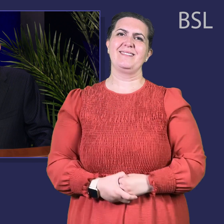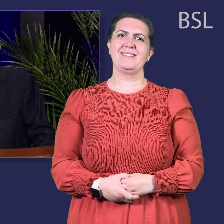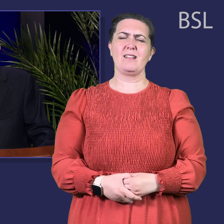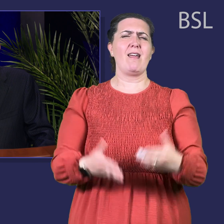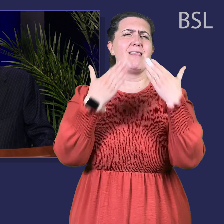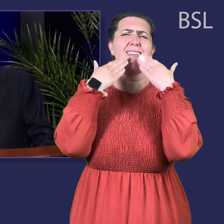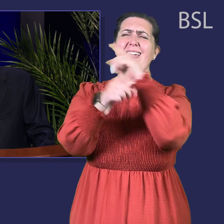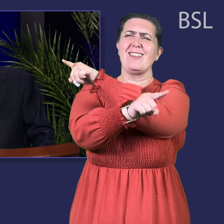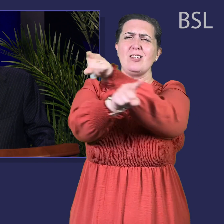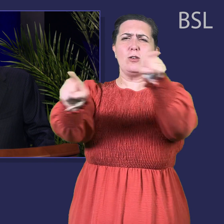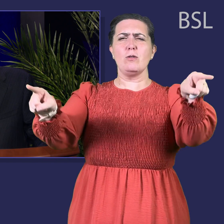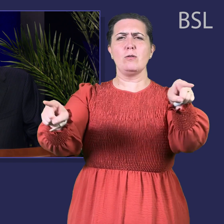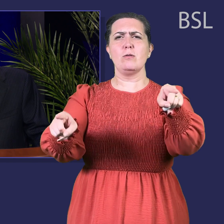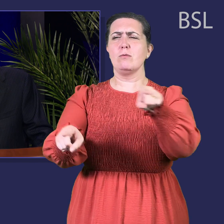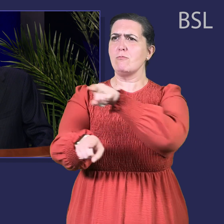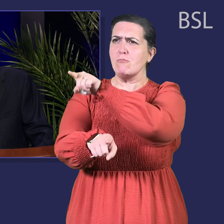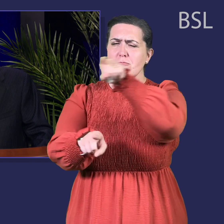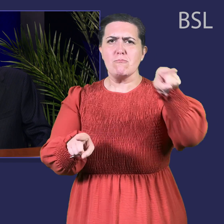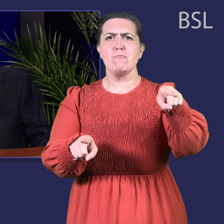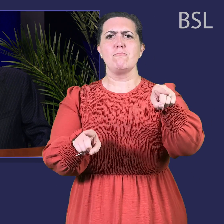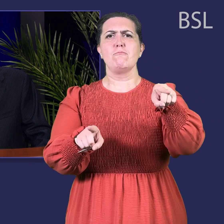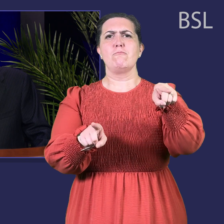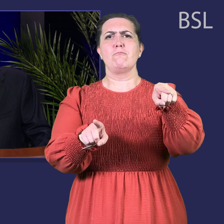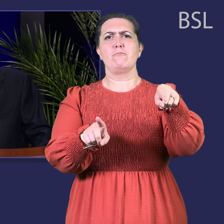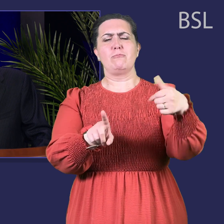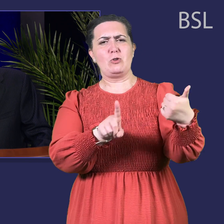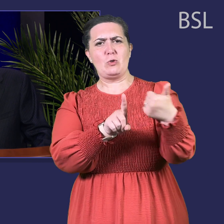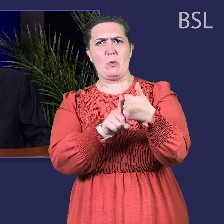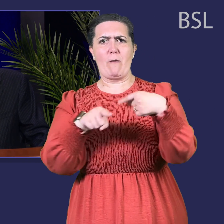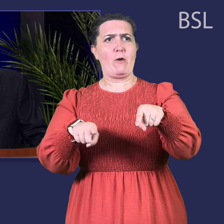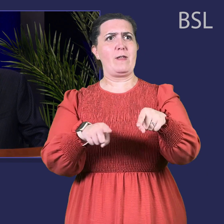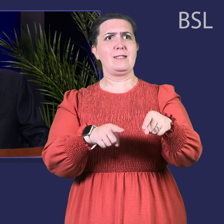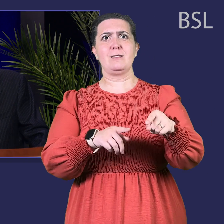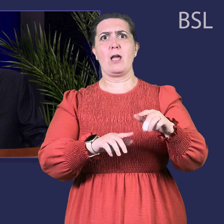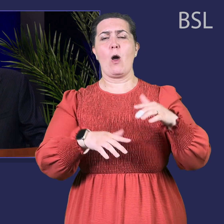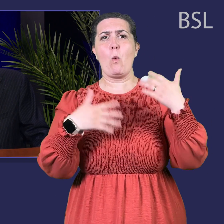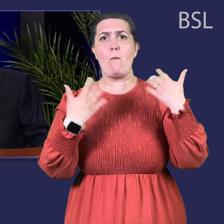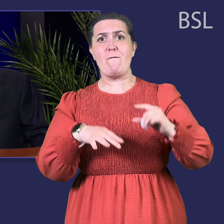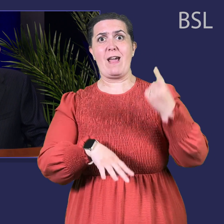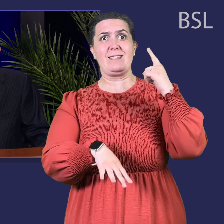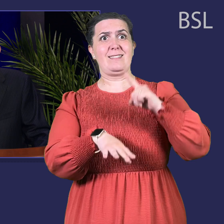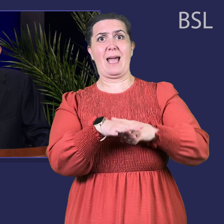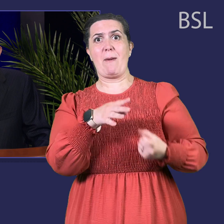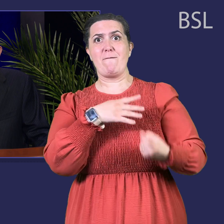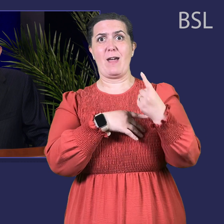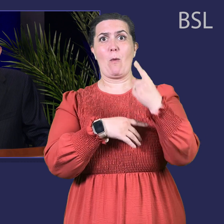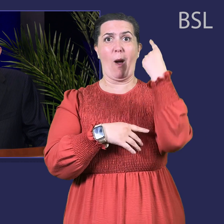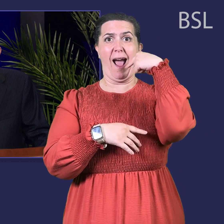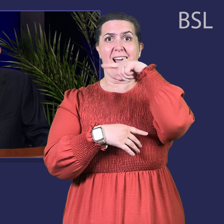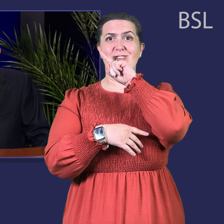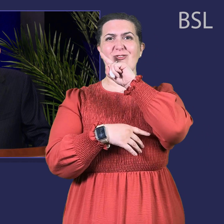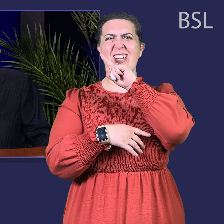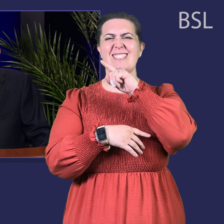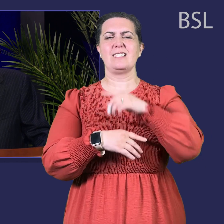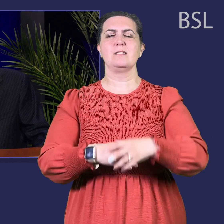ways. Thank you for being with us for this historic occasion.